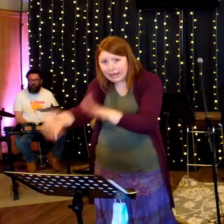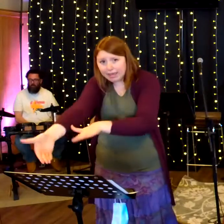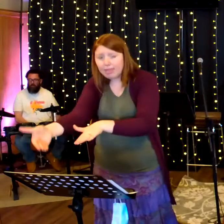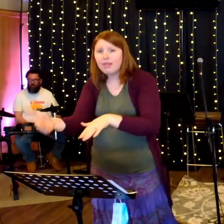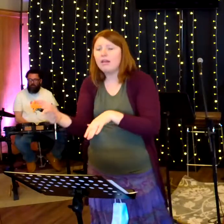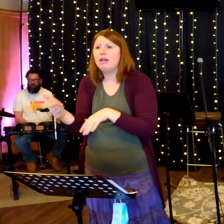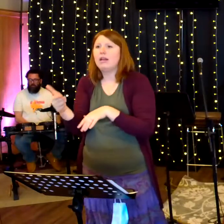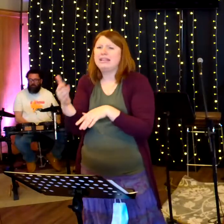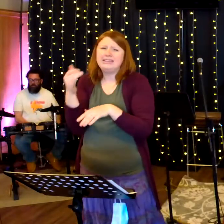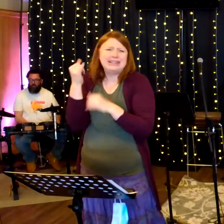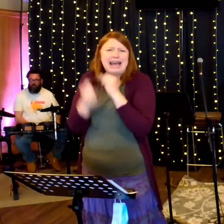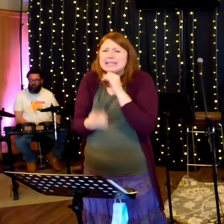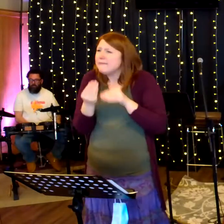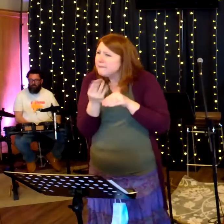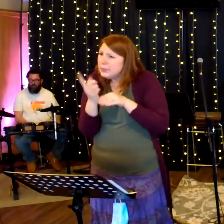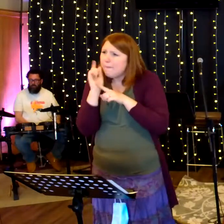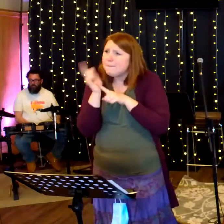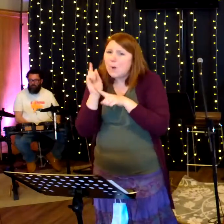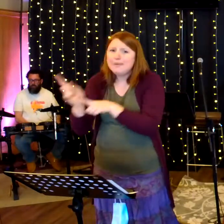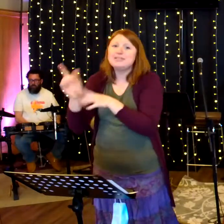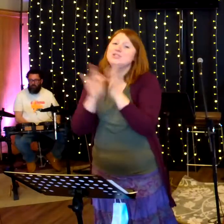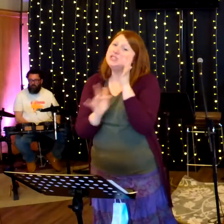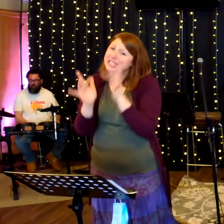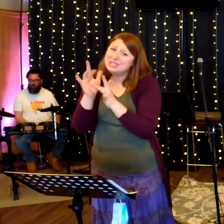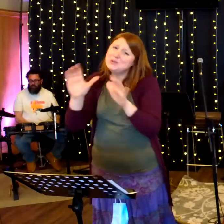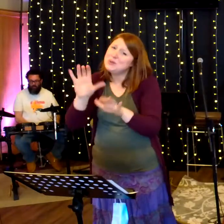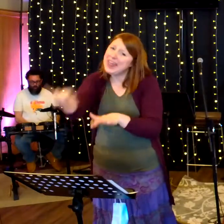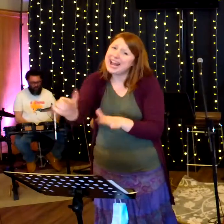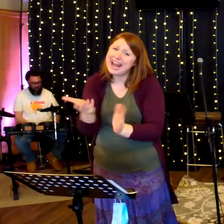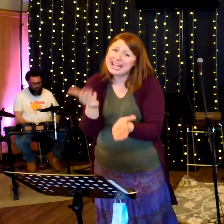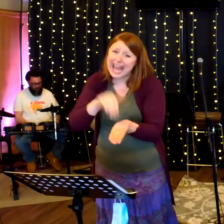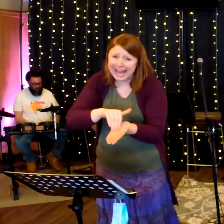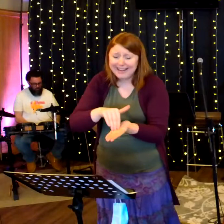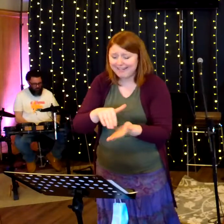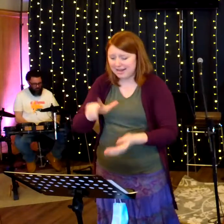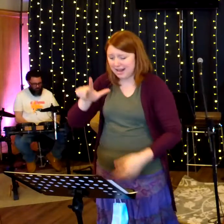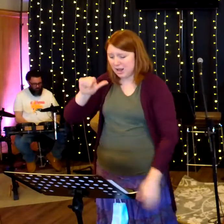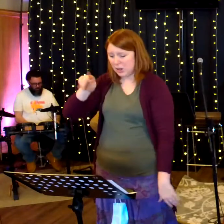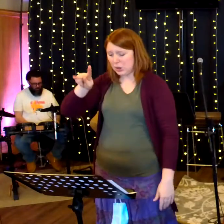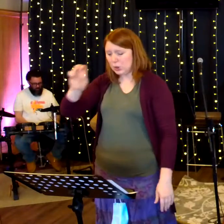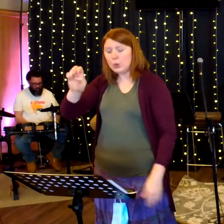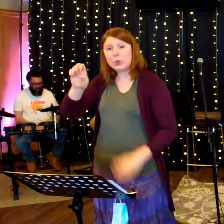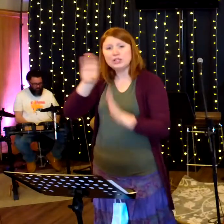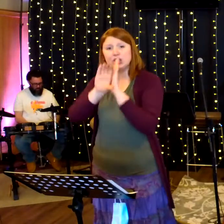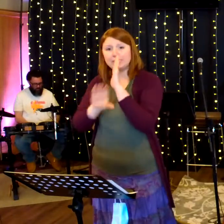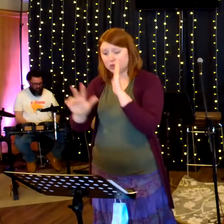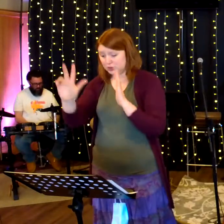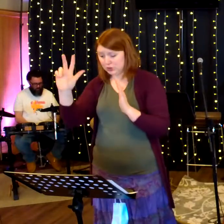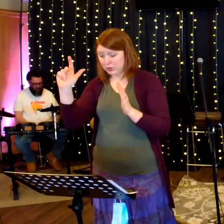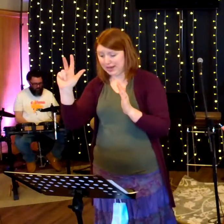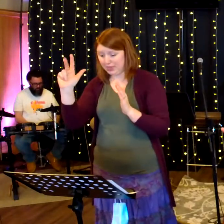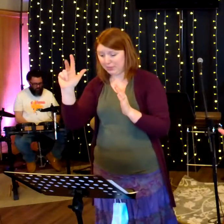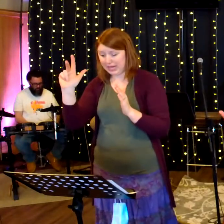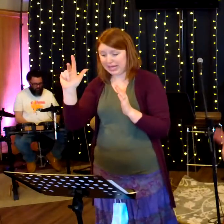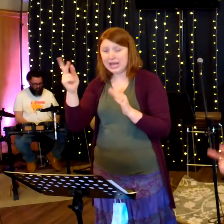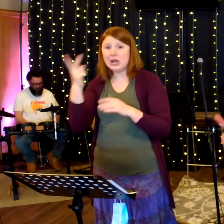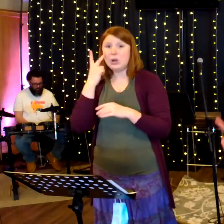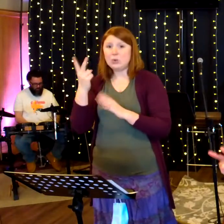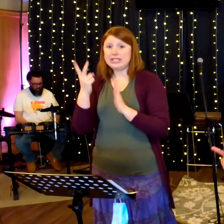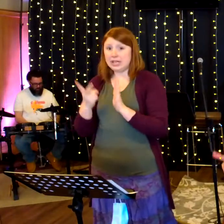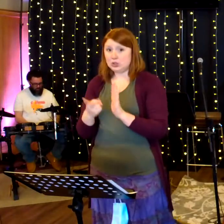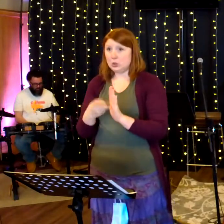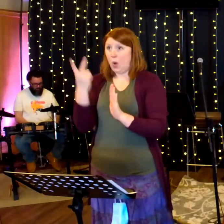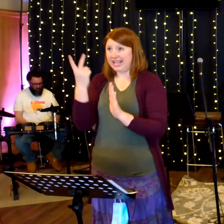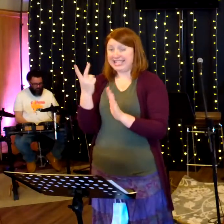Jesus clearly demonstrates this once again. In Luke chapter 23, we see not once but twice from